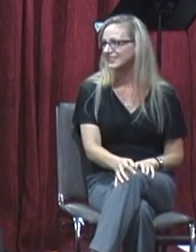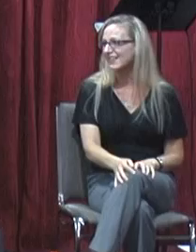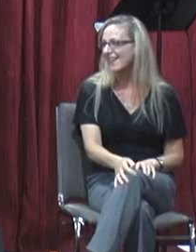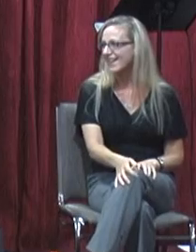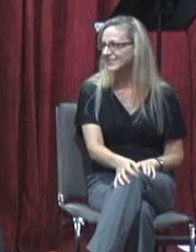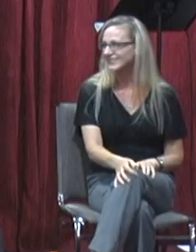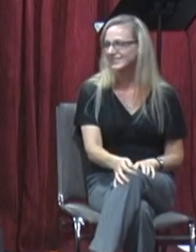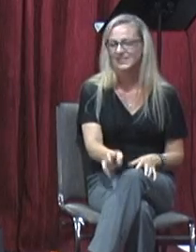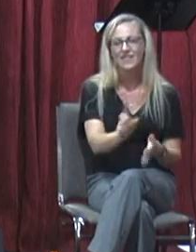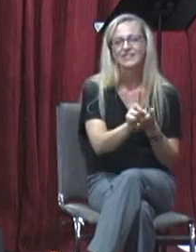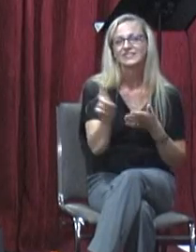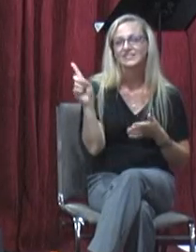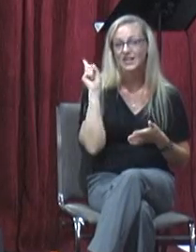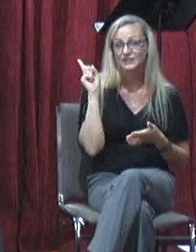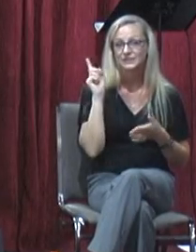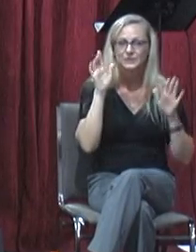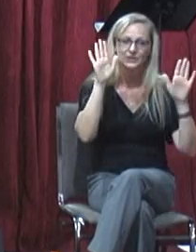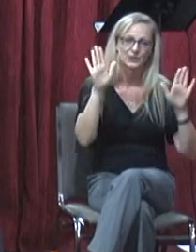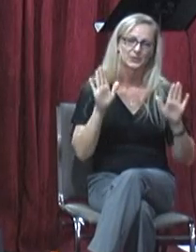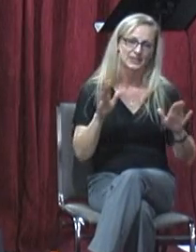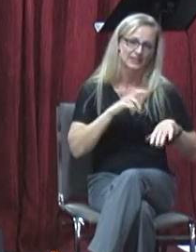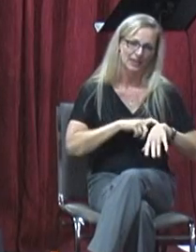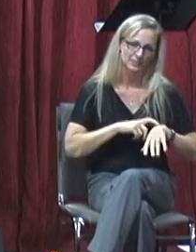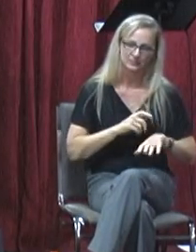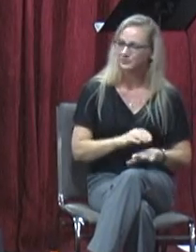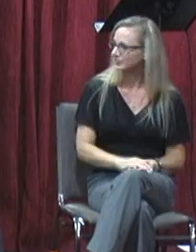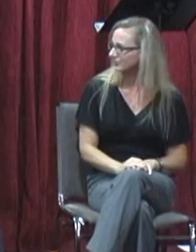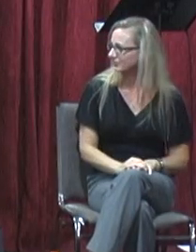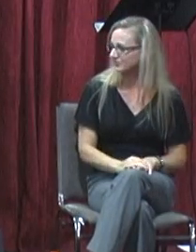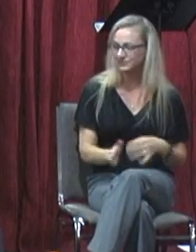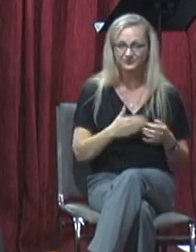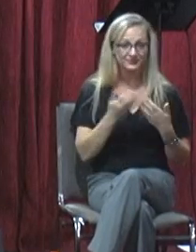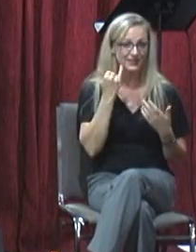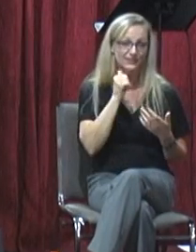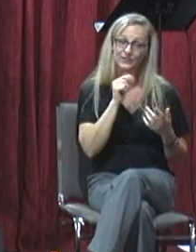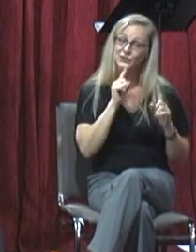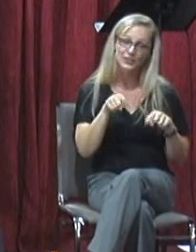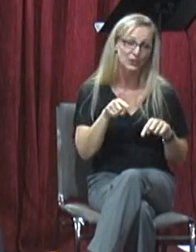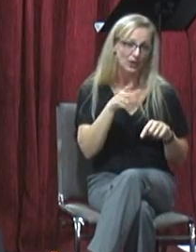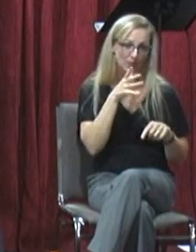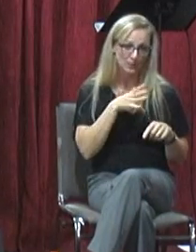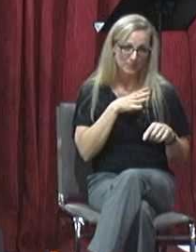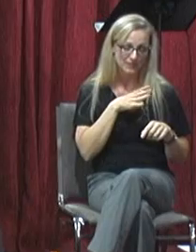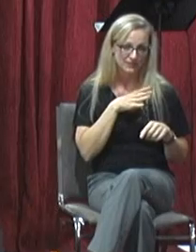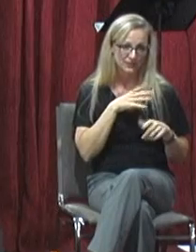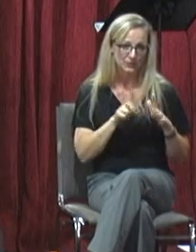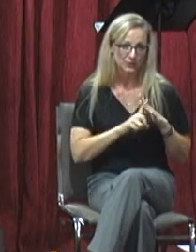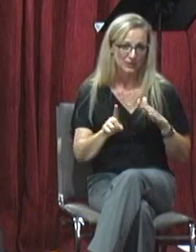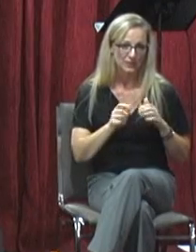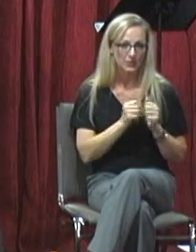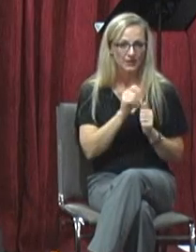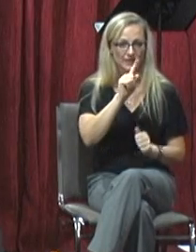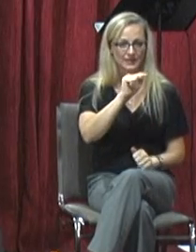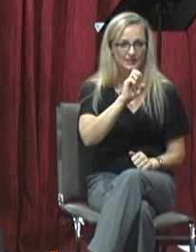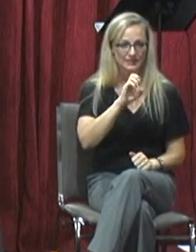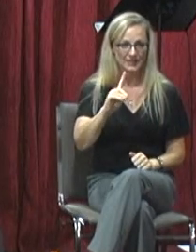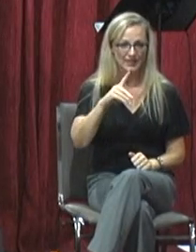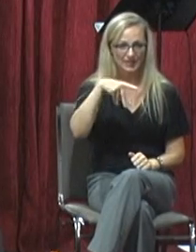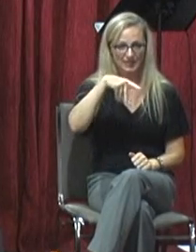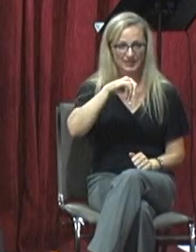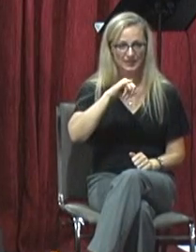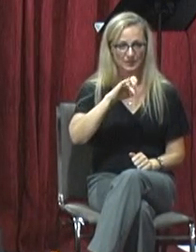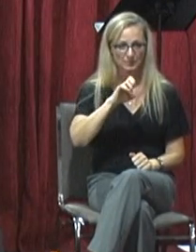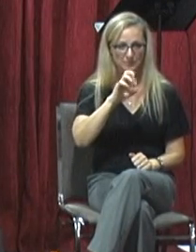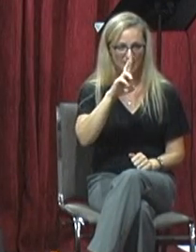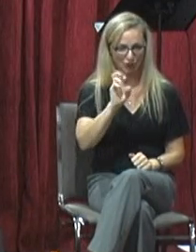Well, last week was a great time, even if you didn't go on the women's retreat, with Ted Pierce here. And just really thankful